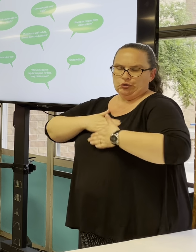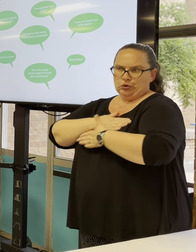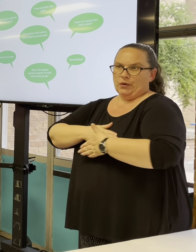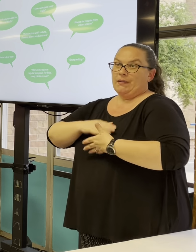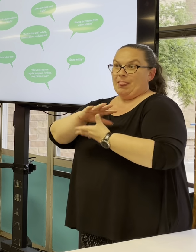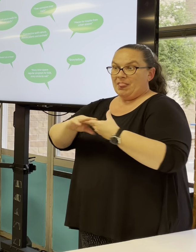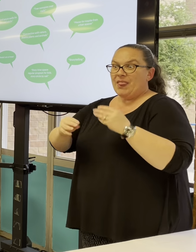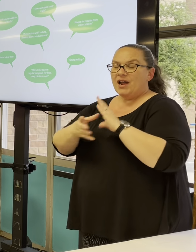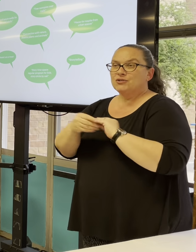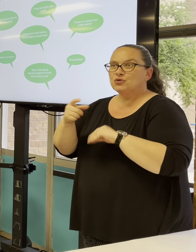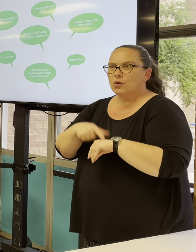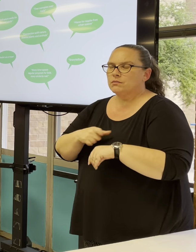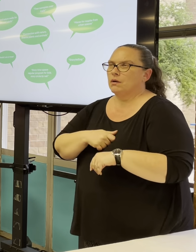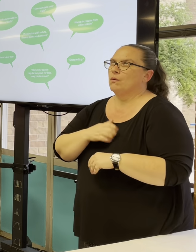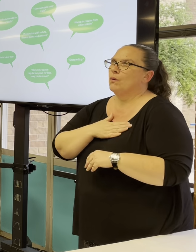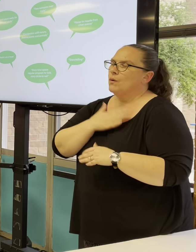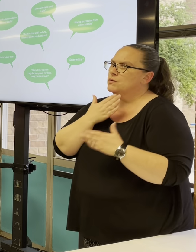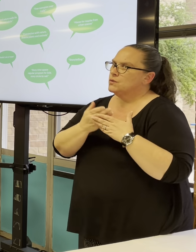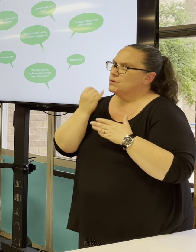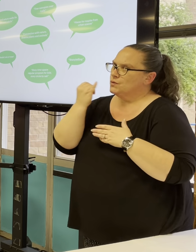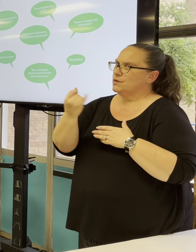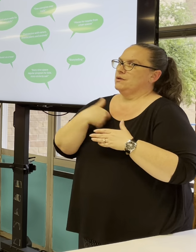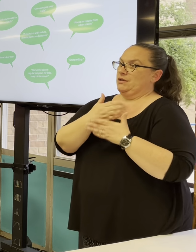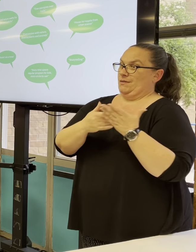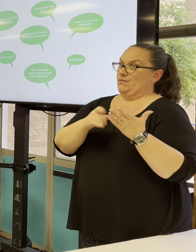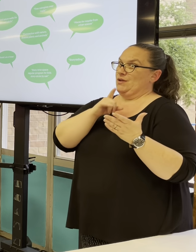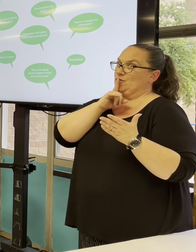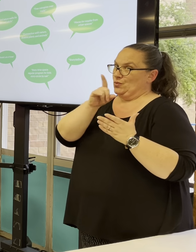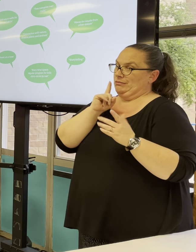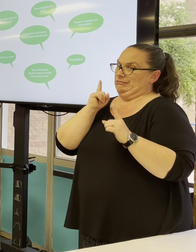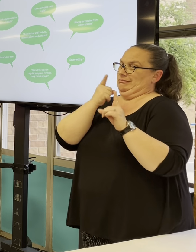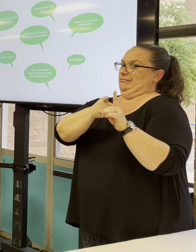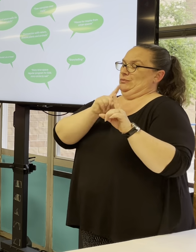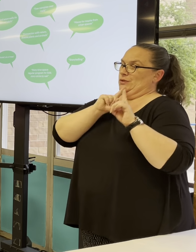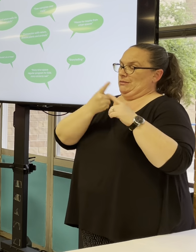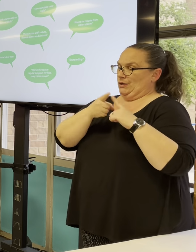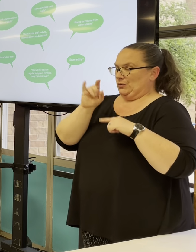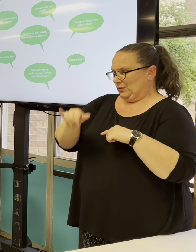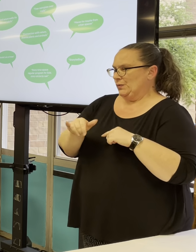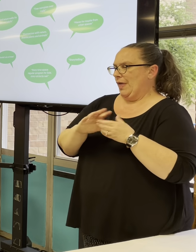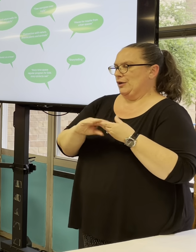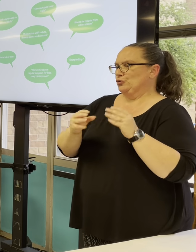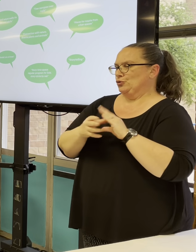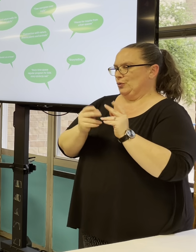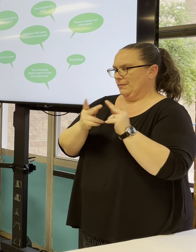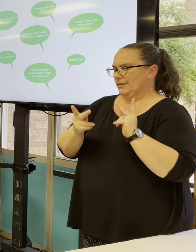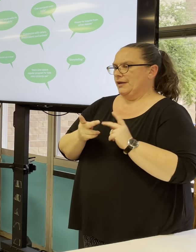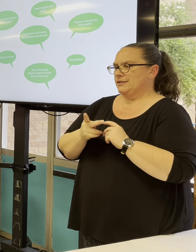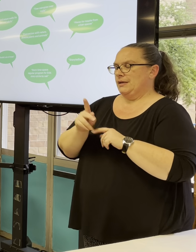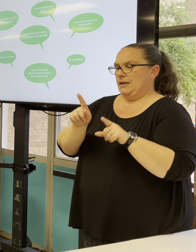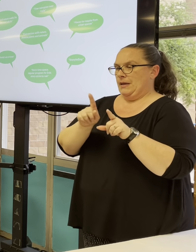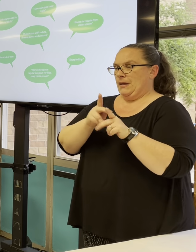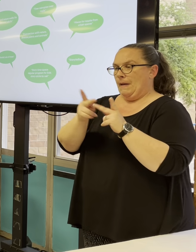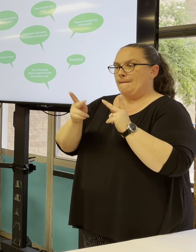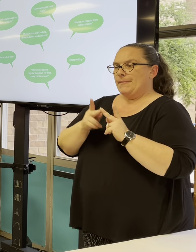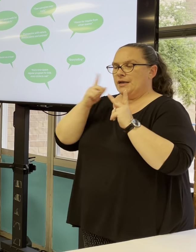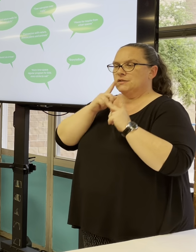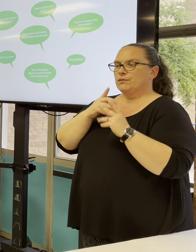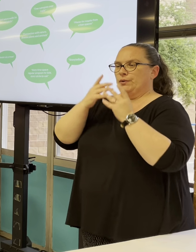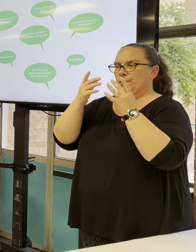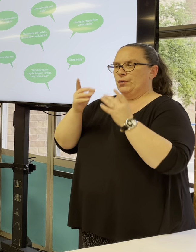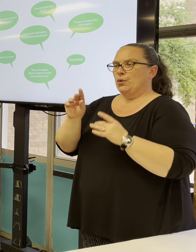a lovely idea. We're gonna show you something that really is directly responding to that. Places of respite. These trees